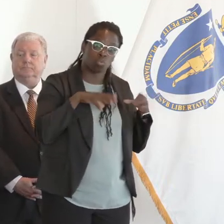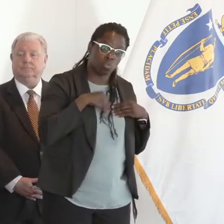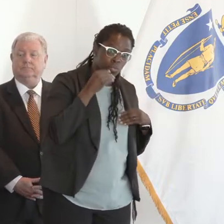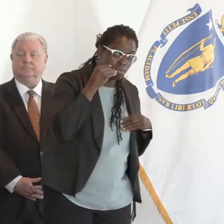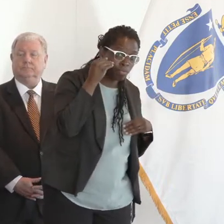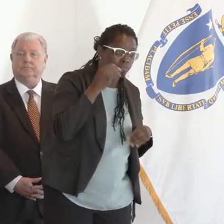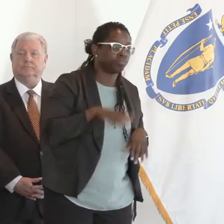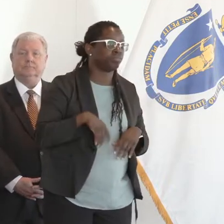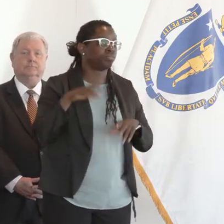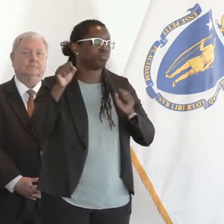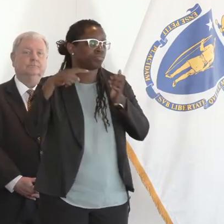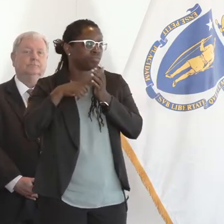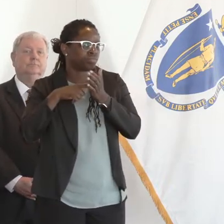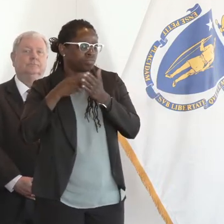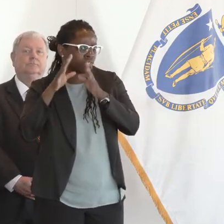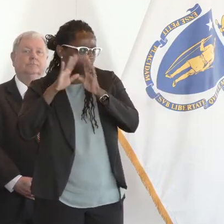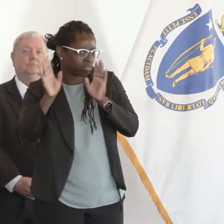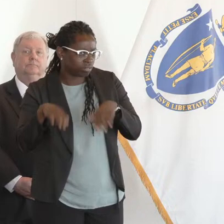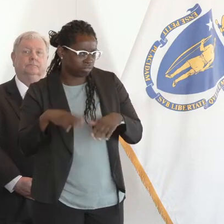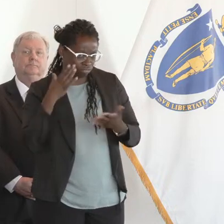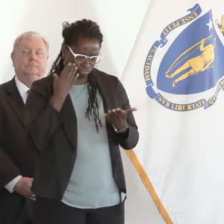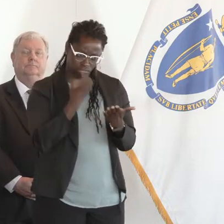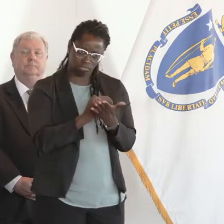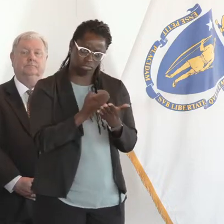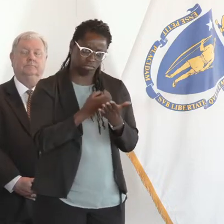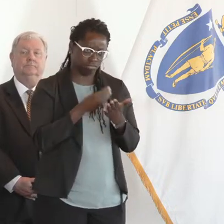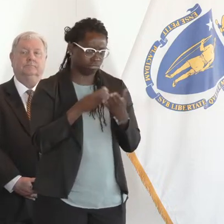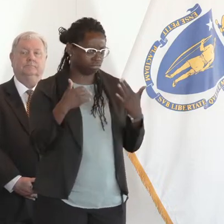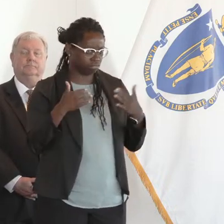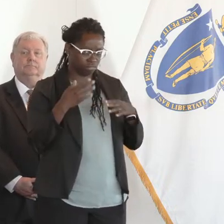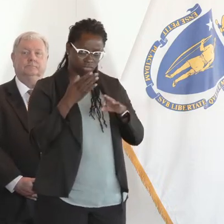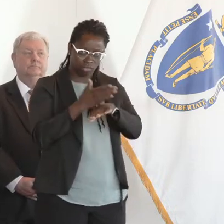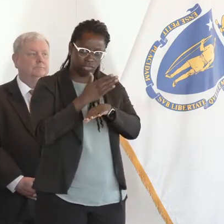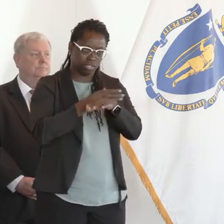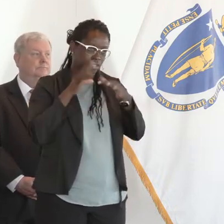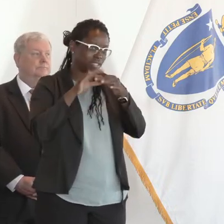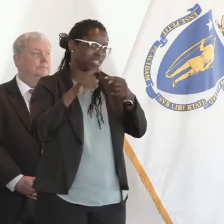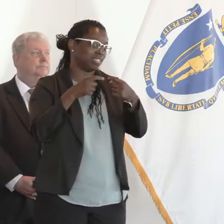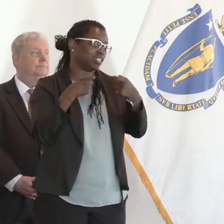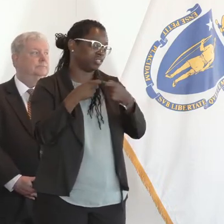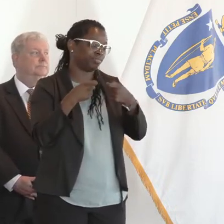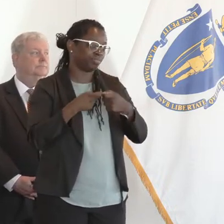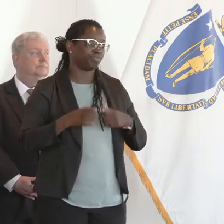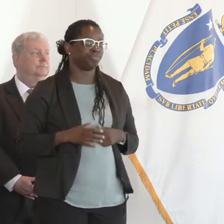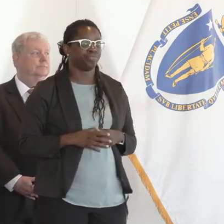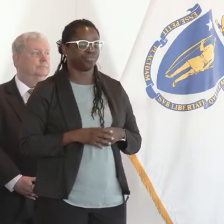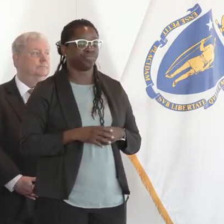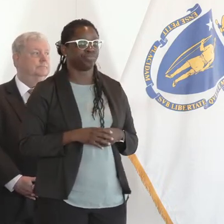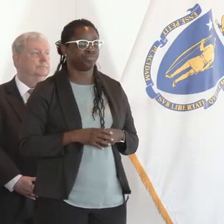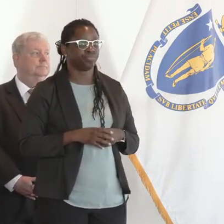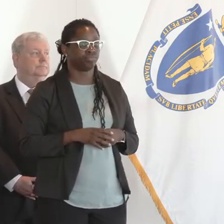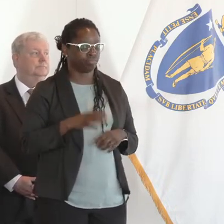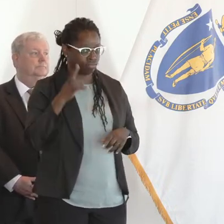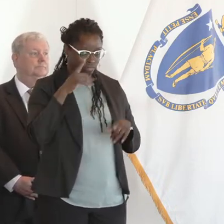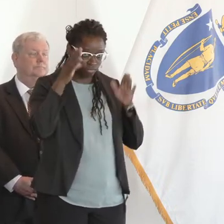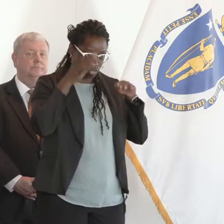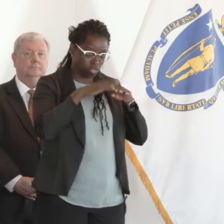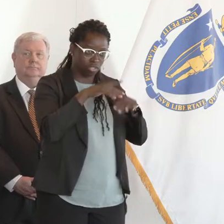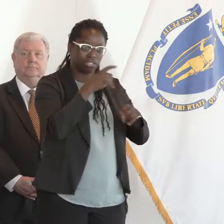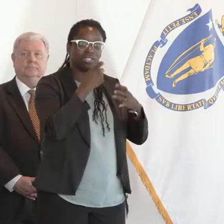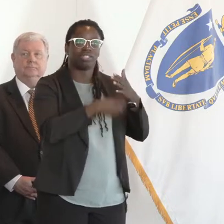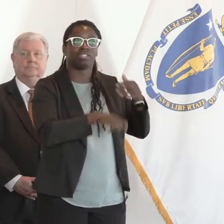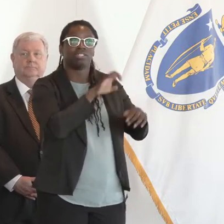ensuring that there are funds for electrification. So far, the estimated energy cost savings for those projects range from 43%